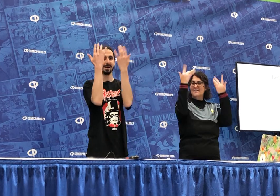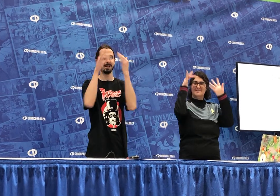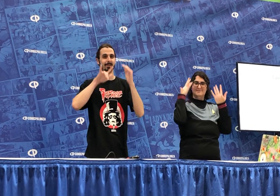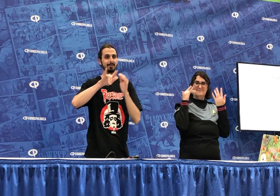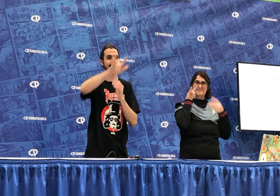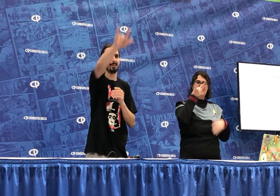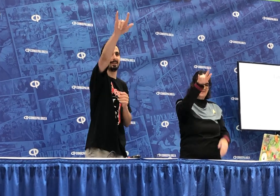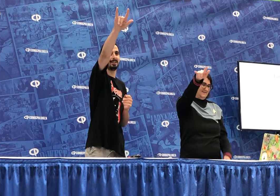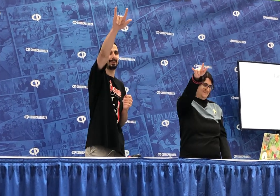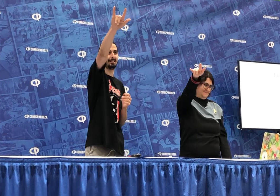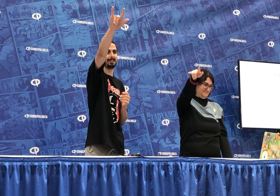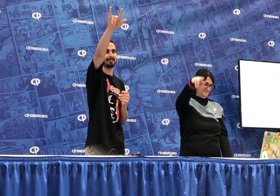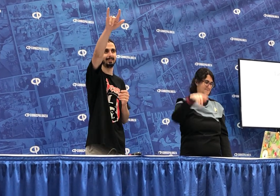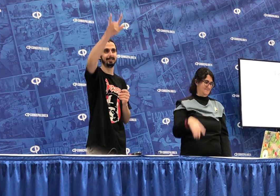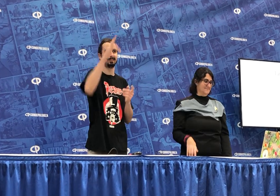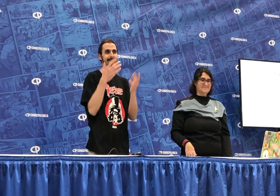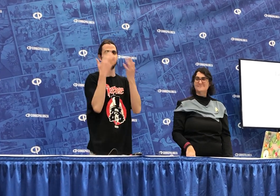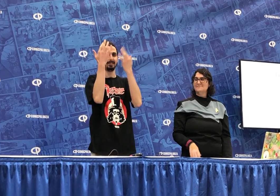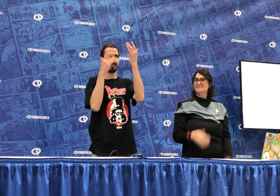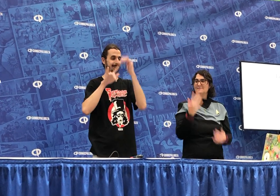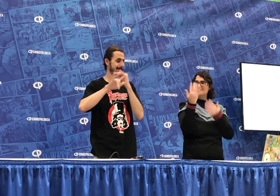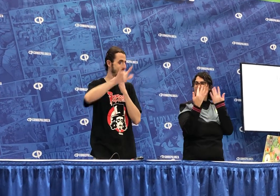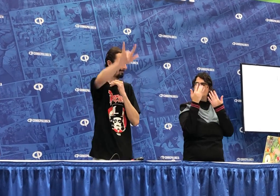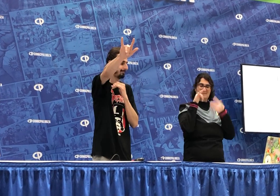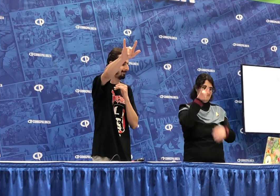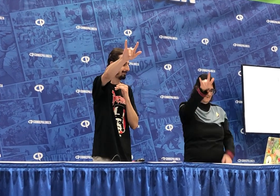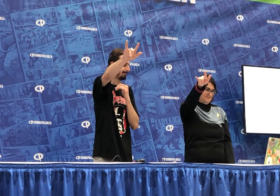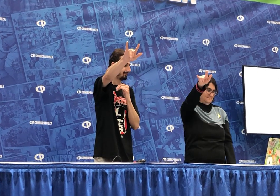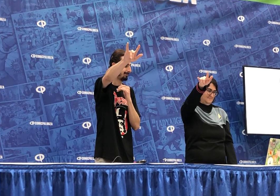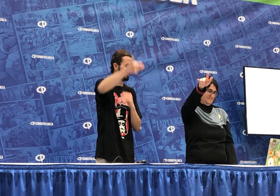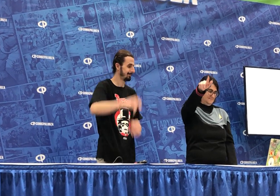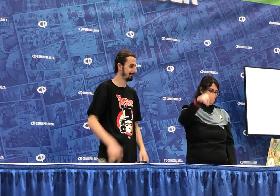Fire, and then fly, like you're flying a spaceship. Fire, fly.